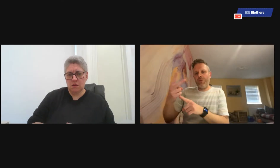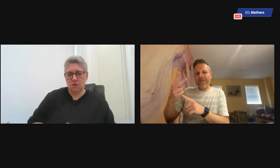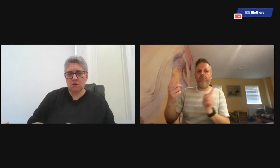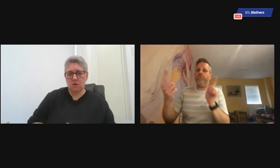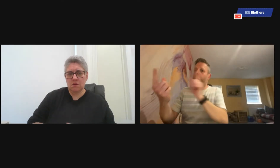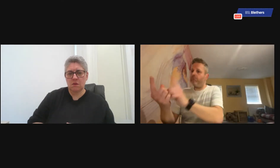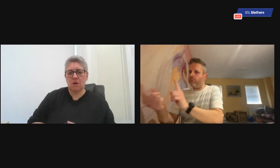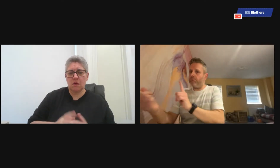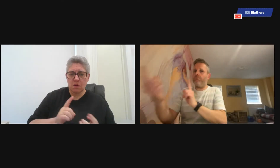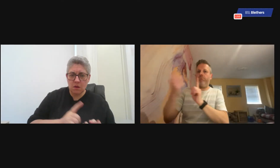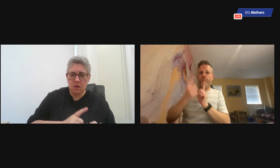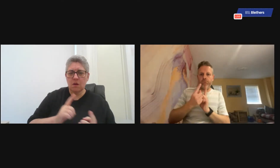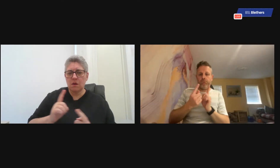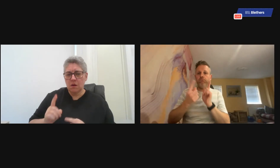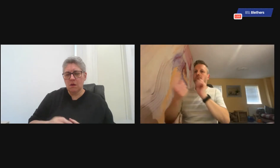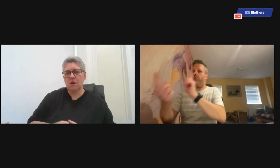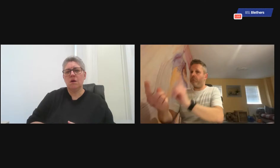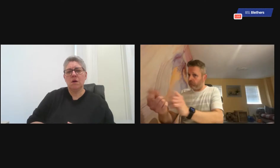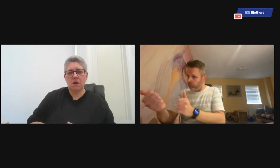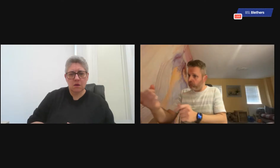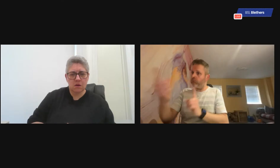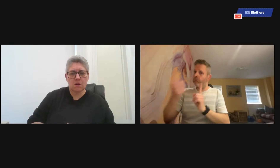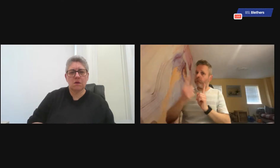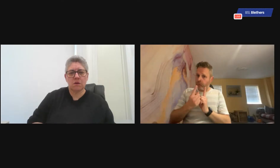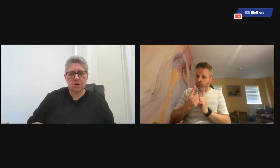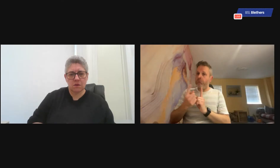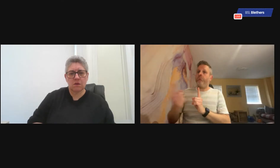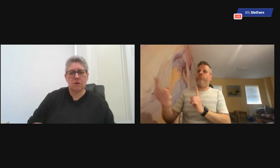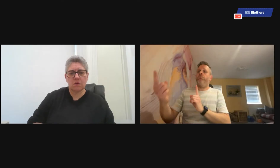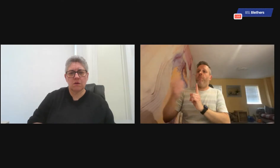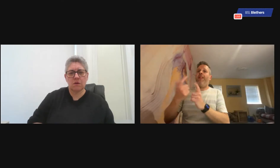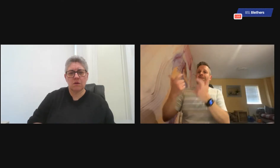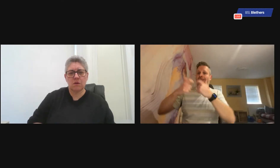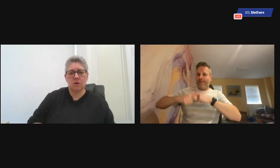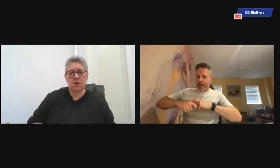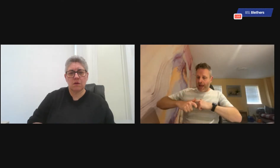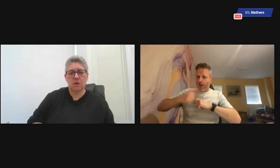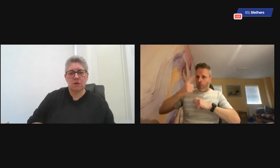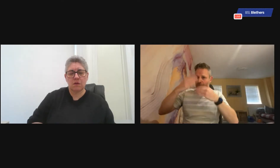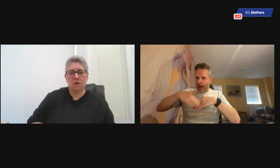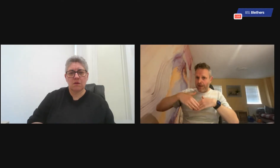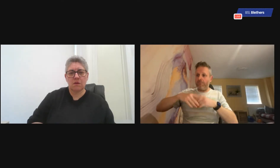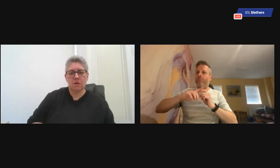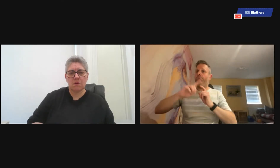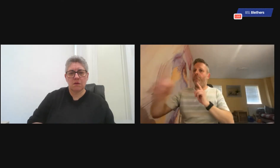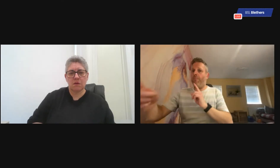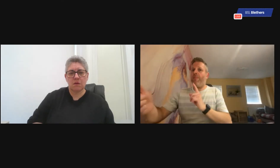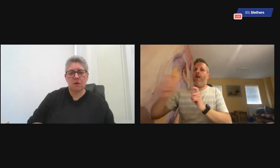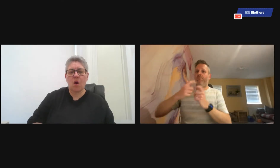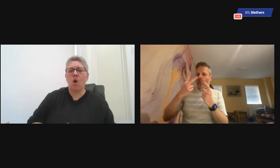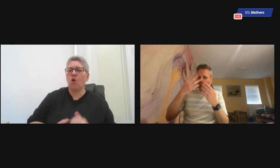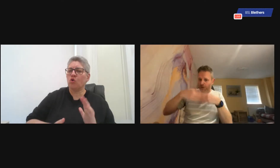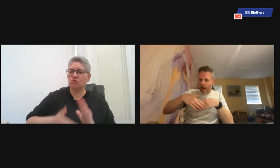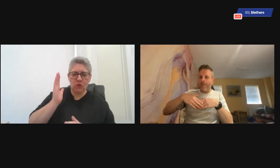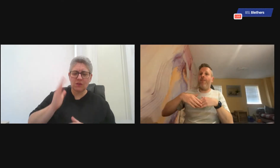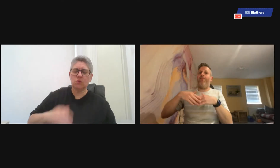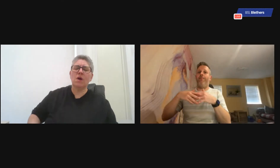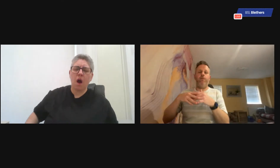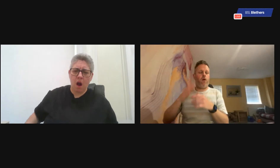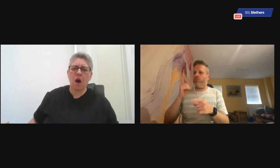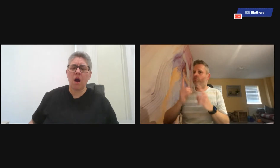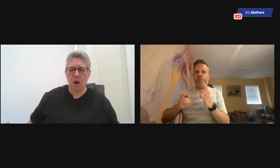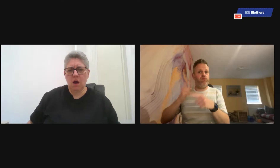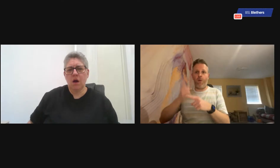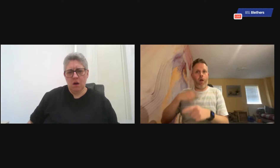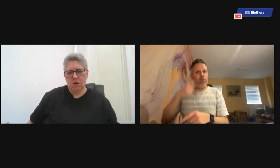had a meet, let's say. We met up, we perhaps done that a few times. The child might come to my